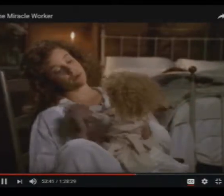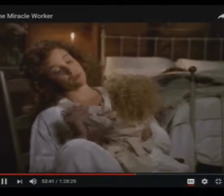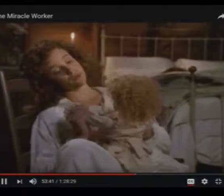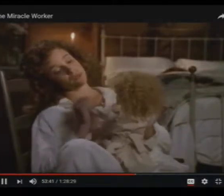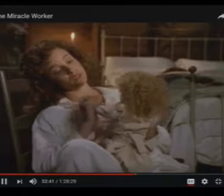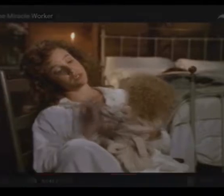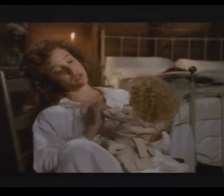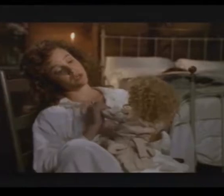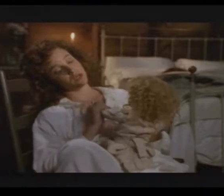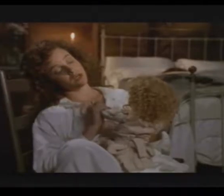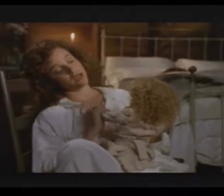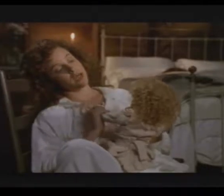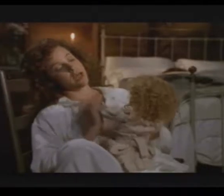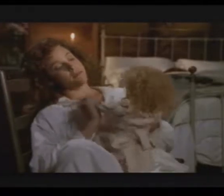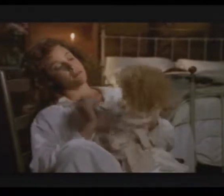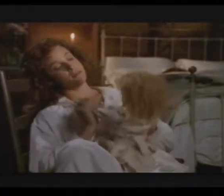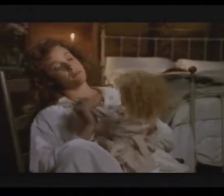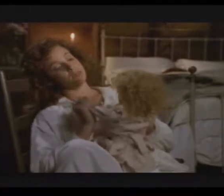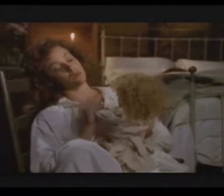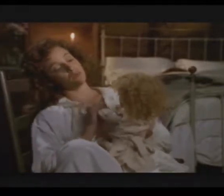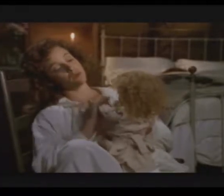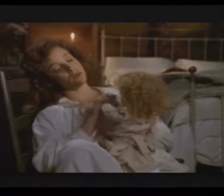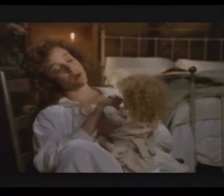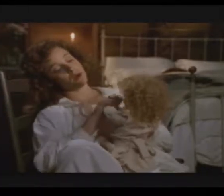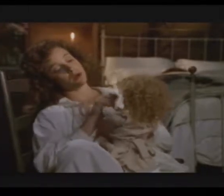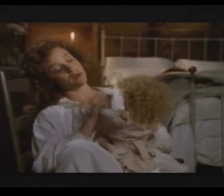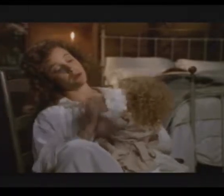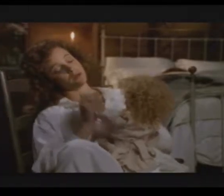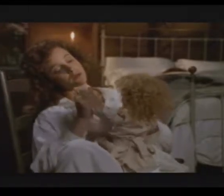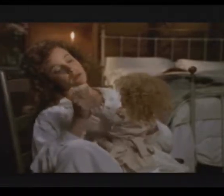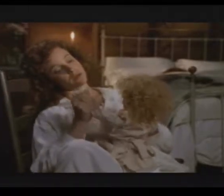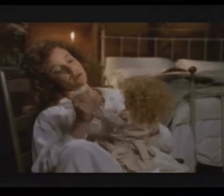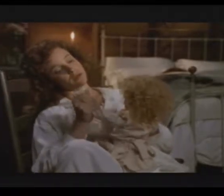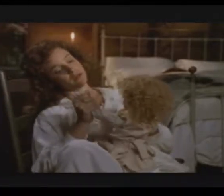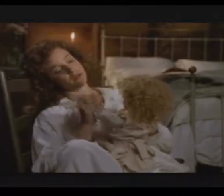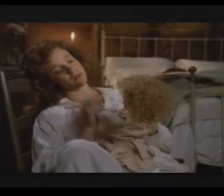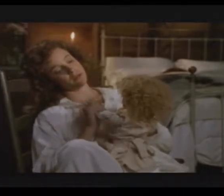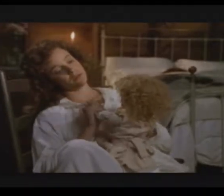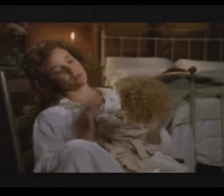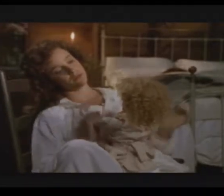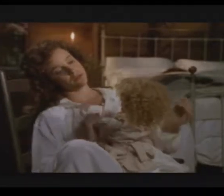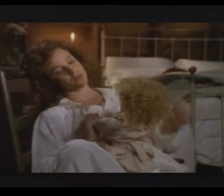Don't sing. Mama's gonna buy you a diamond ring.